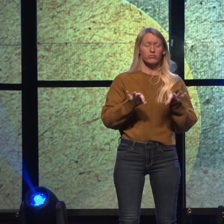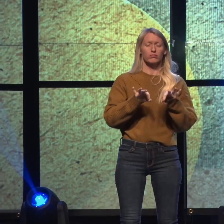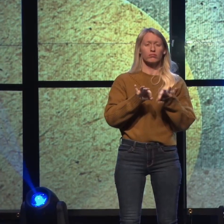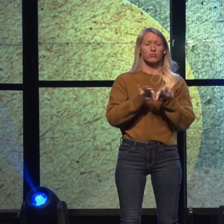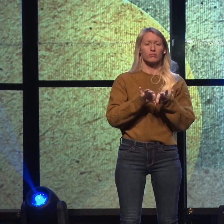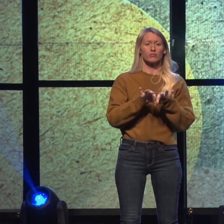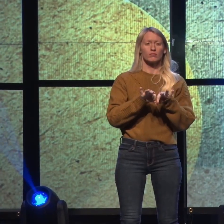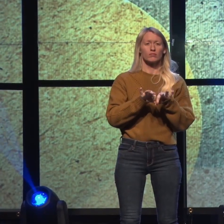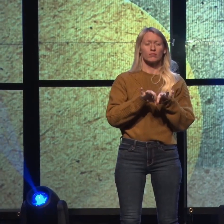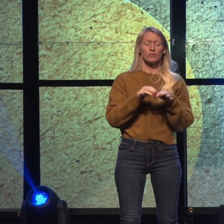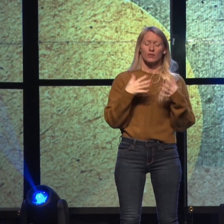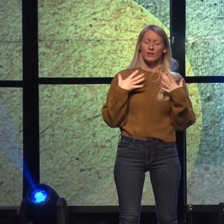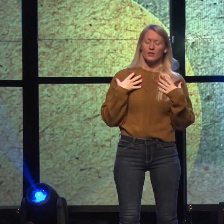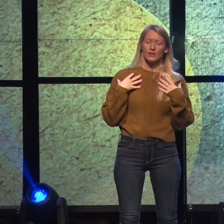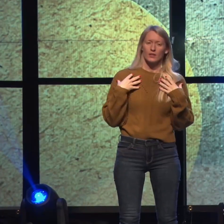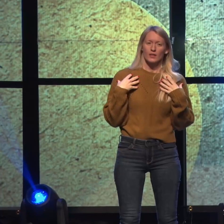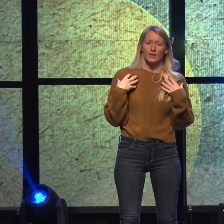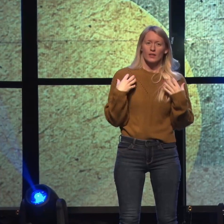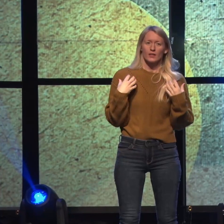healing.